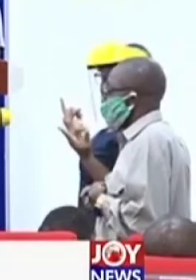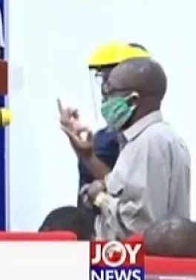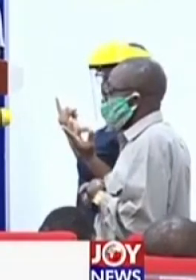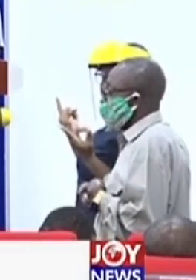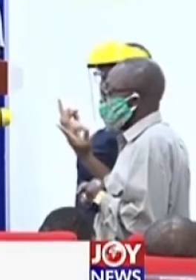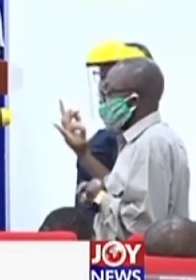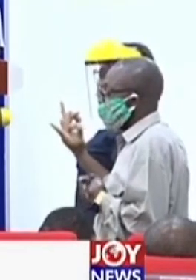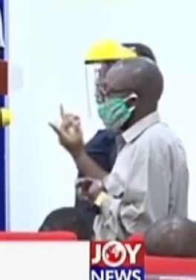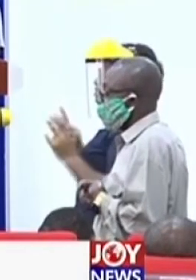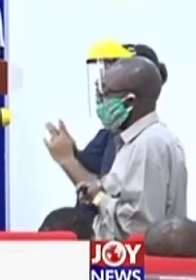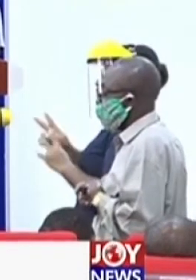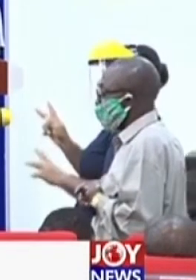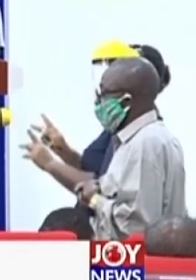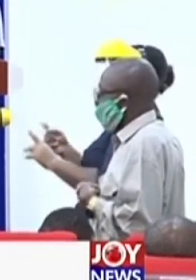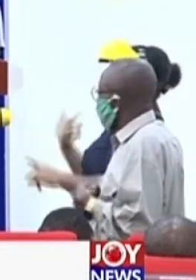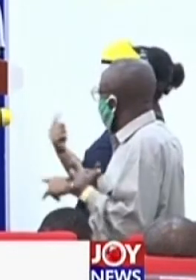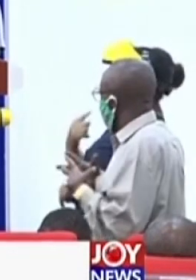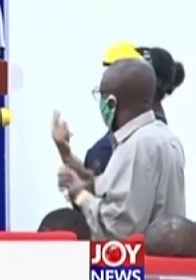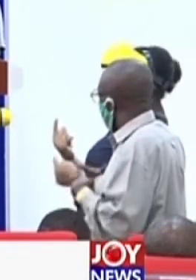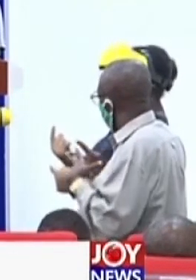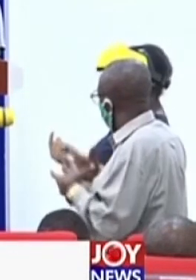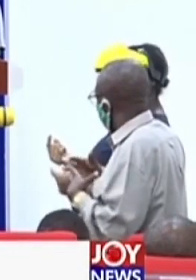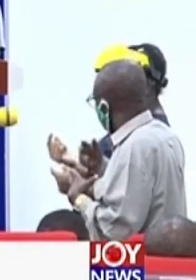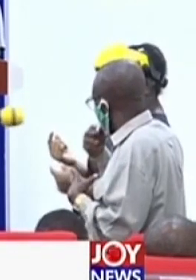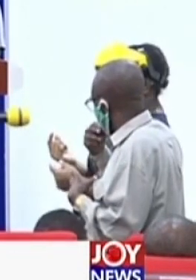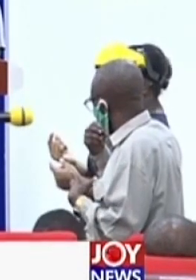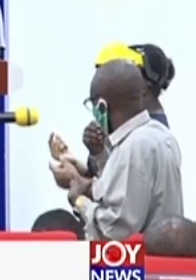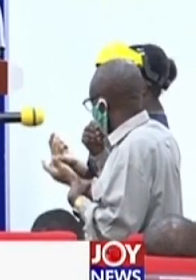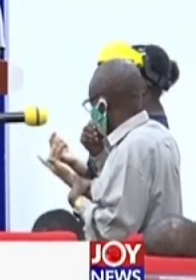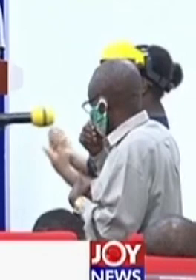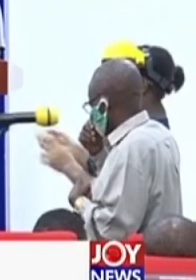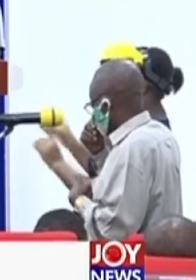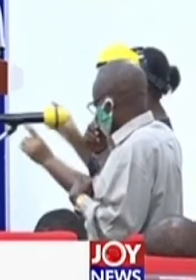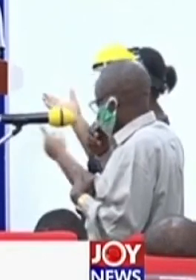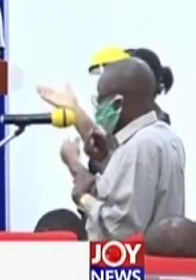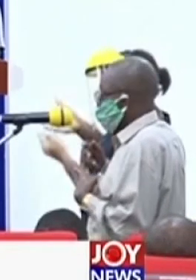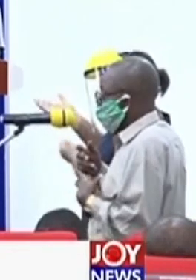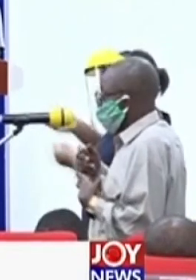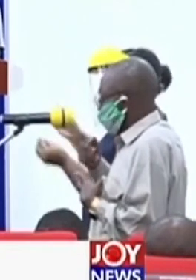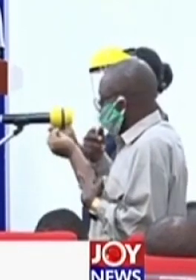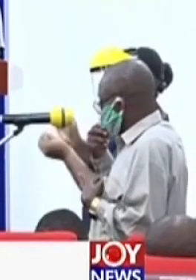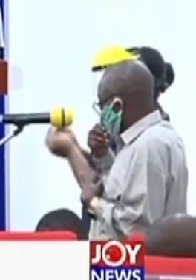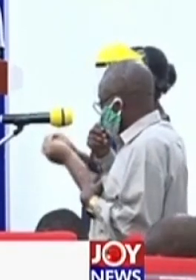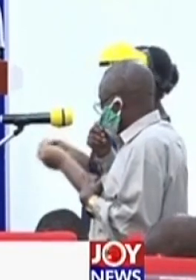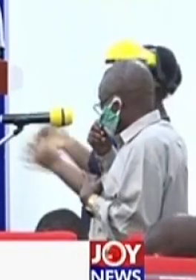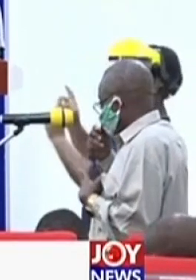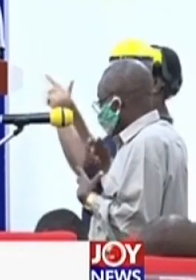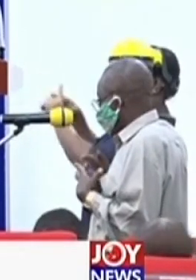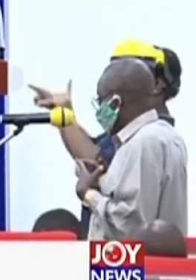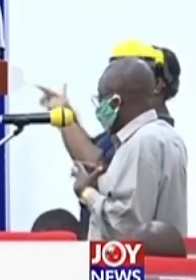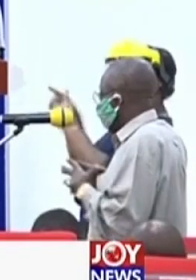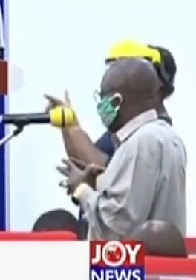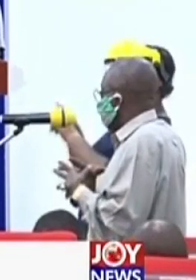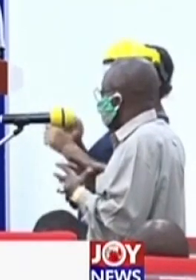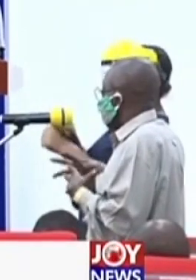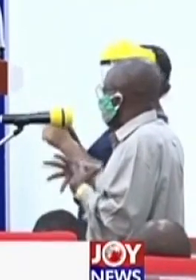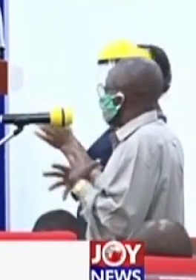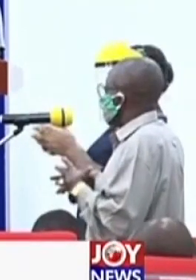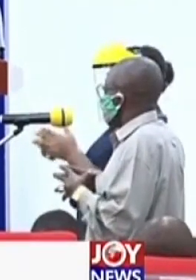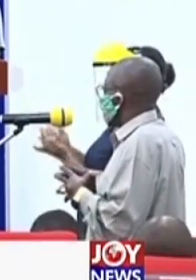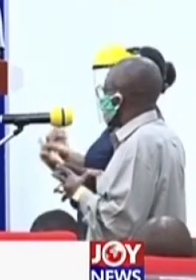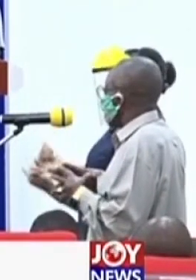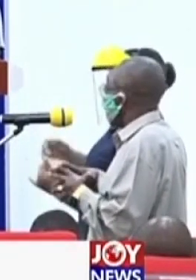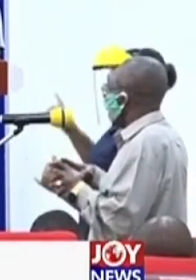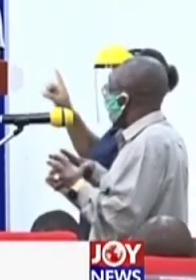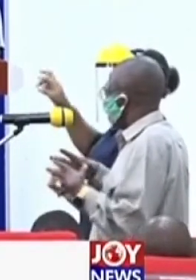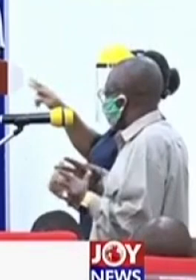Washing our hands so and people our are saying fruit that is a good aren't we idea. going to aggravate the situation Hello further? and welcome to In And Good Dr. Shape. Aboagye, What do you actually now that like to eat?